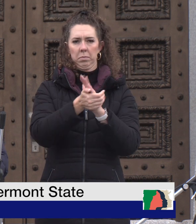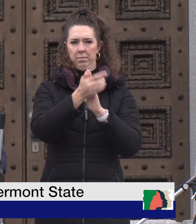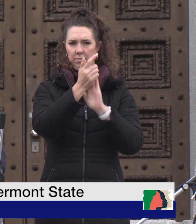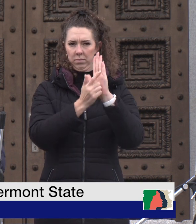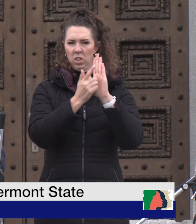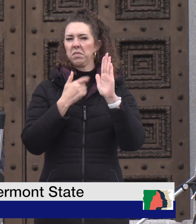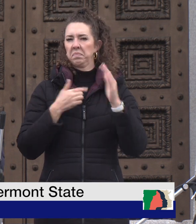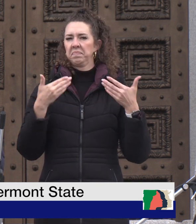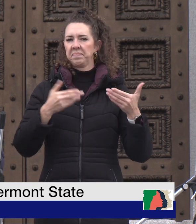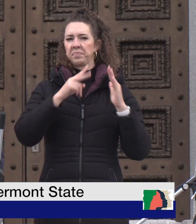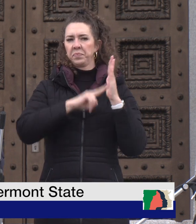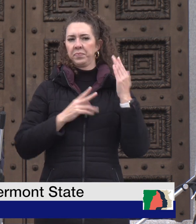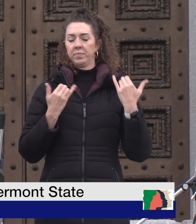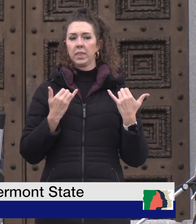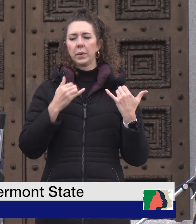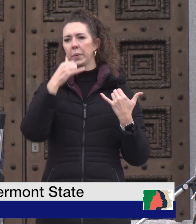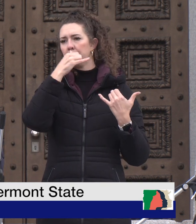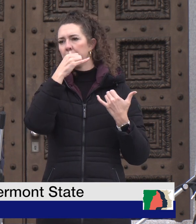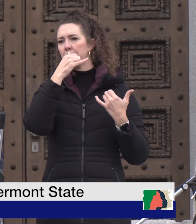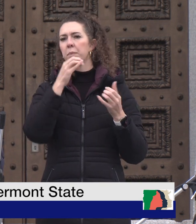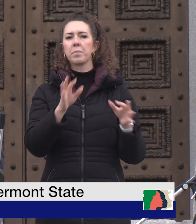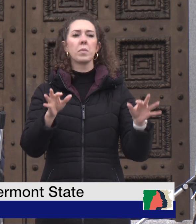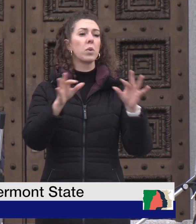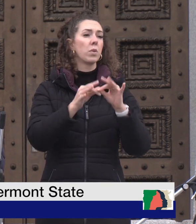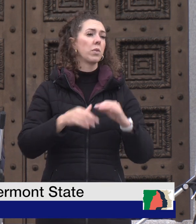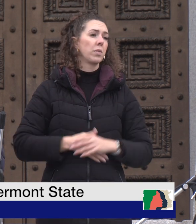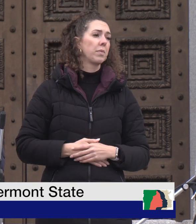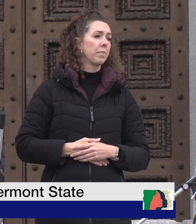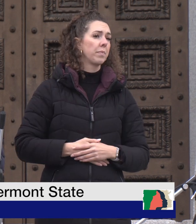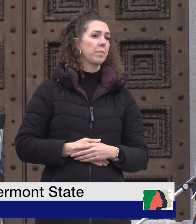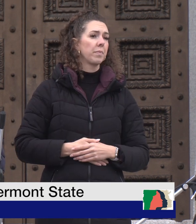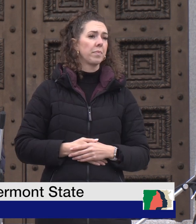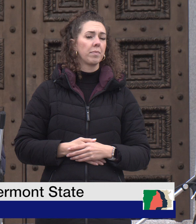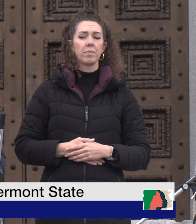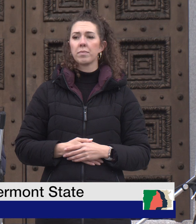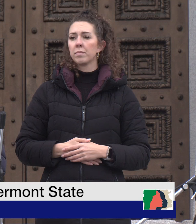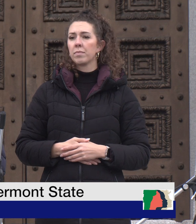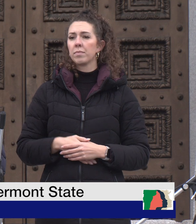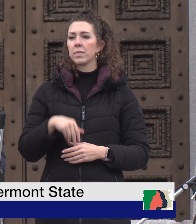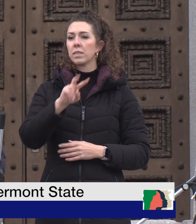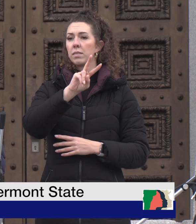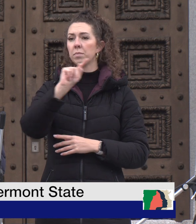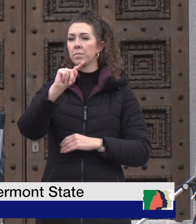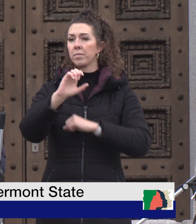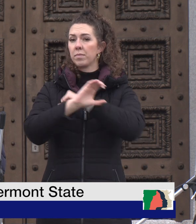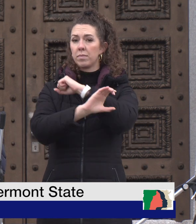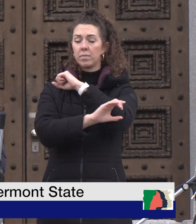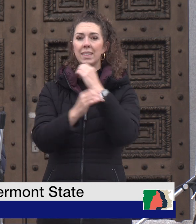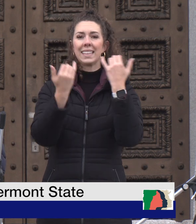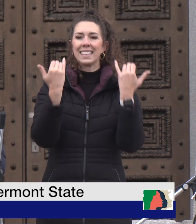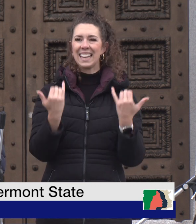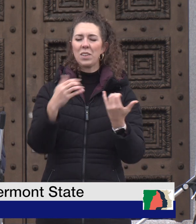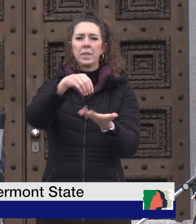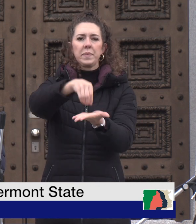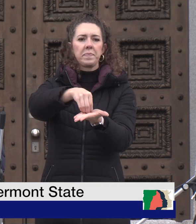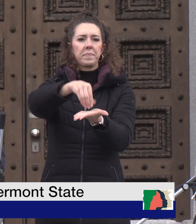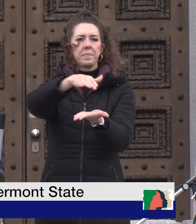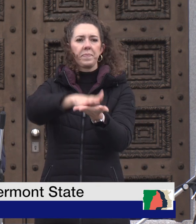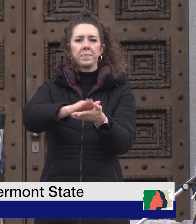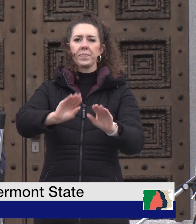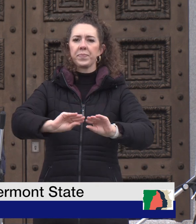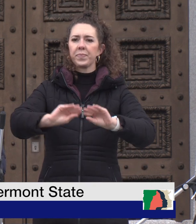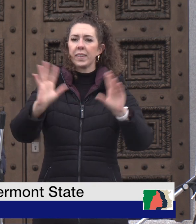it because it's really important. The Vermont Constitution now states that